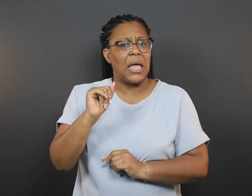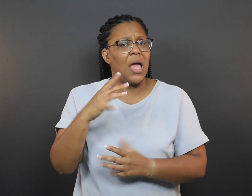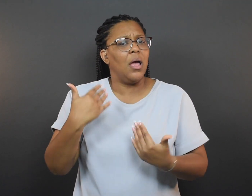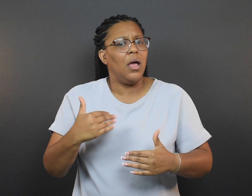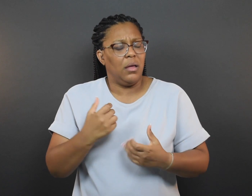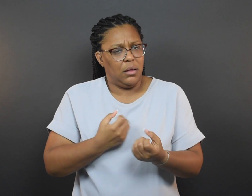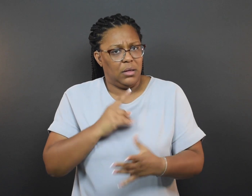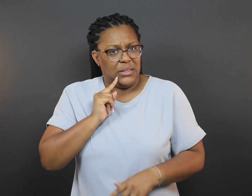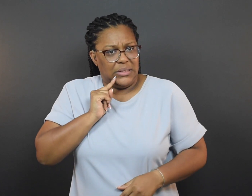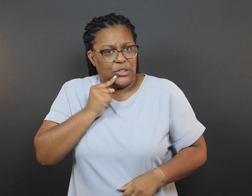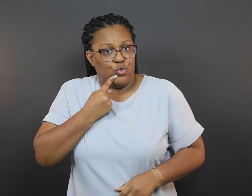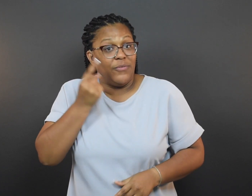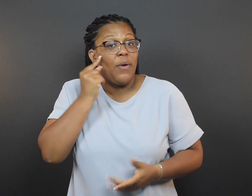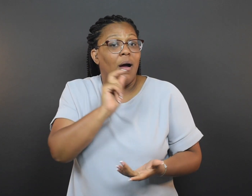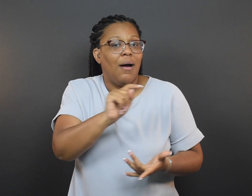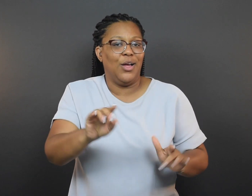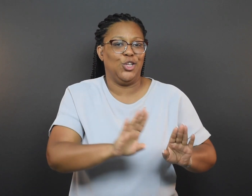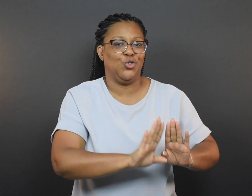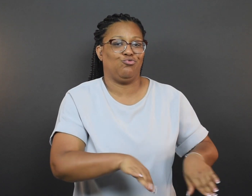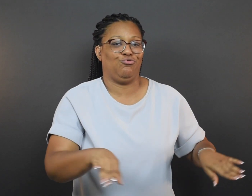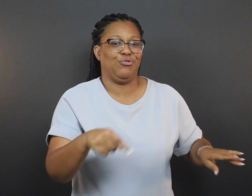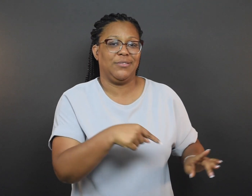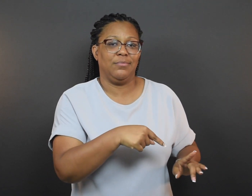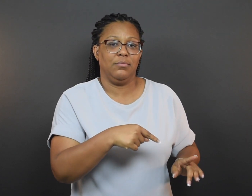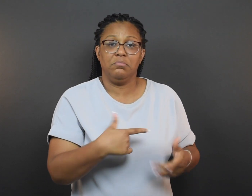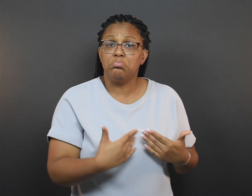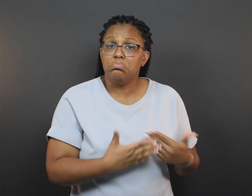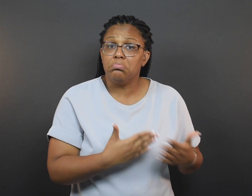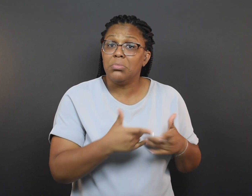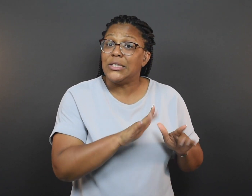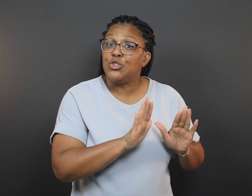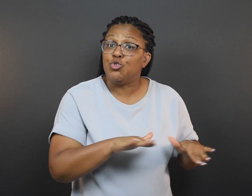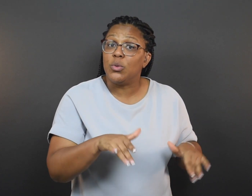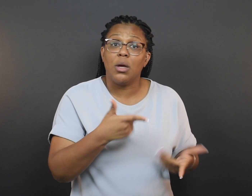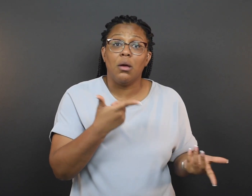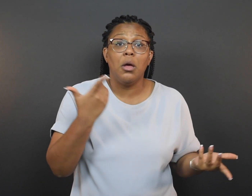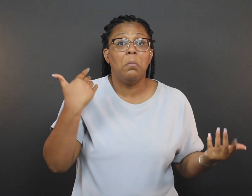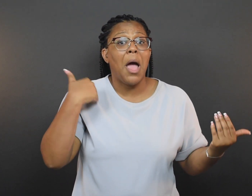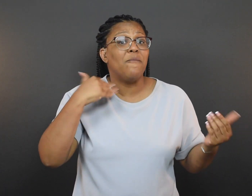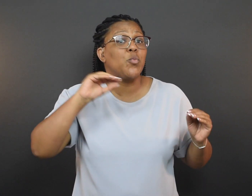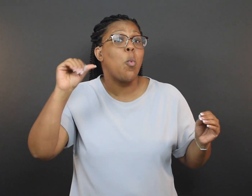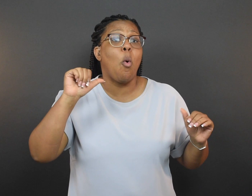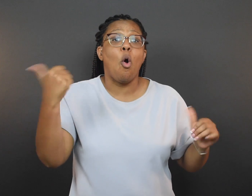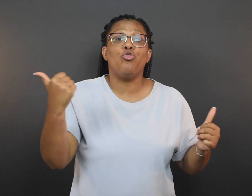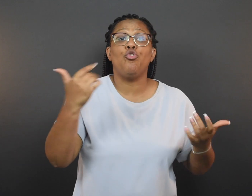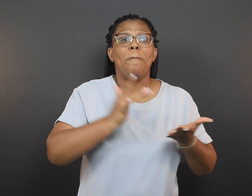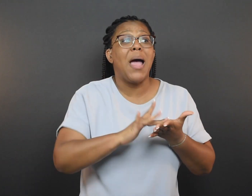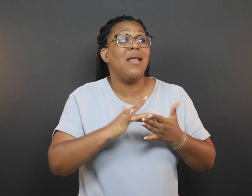COVID-19 can be serious for children, even children who do not have other underlying